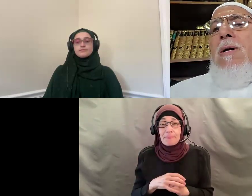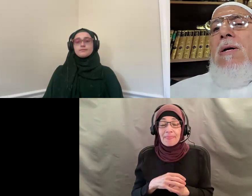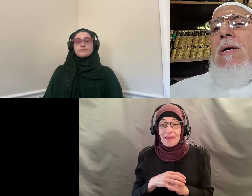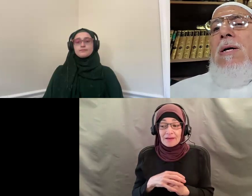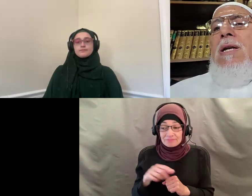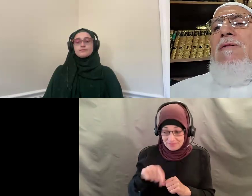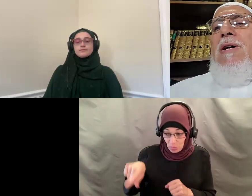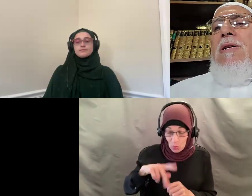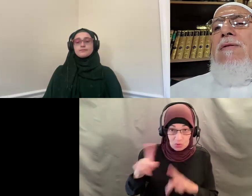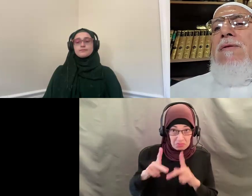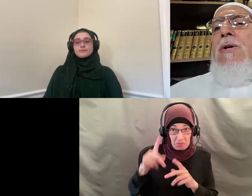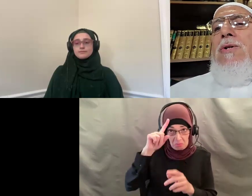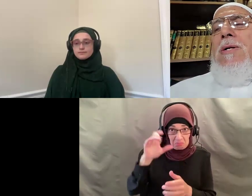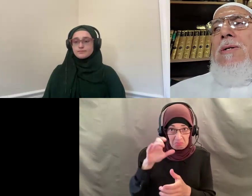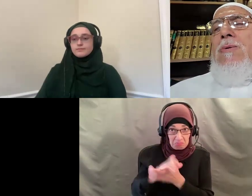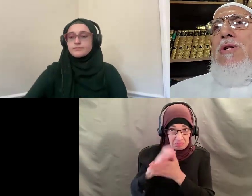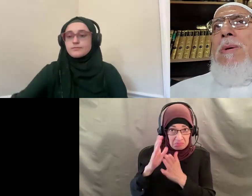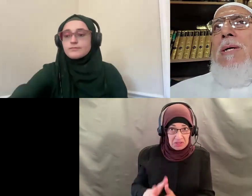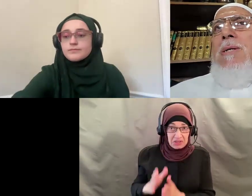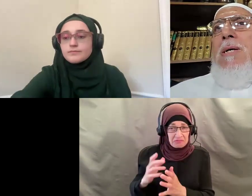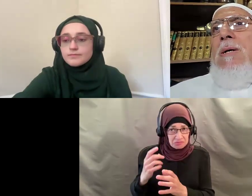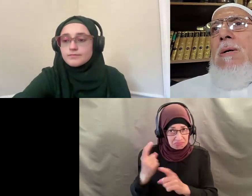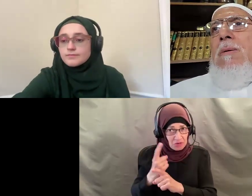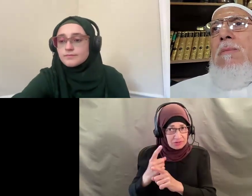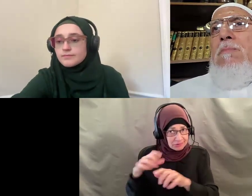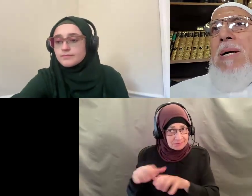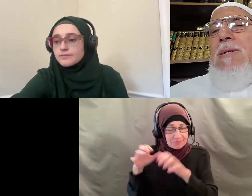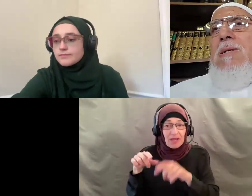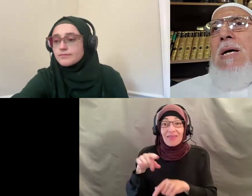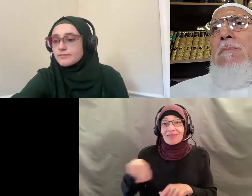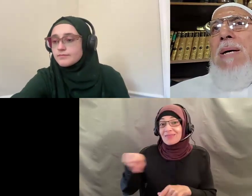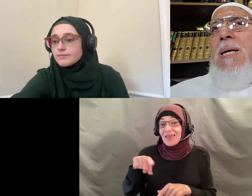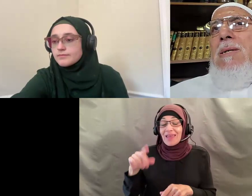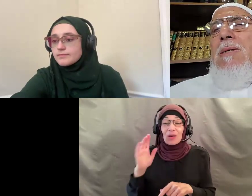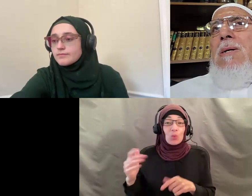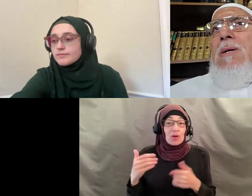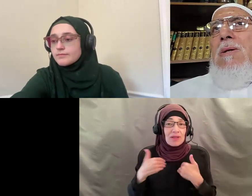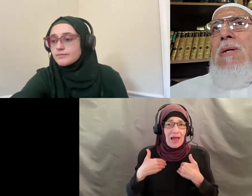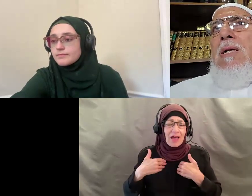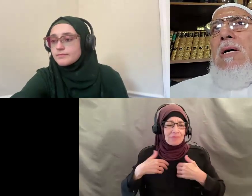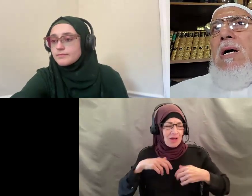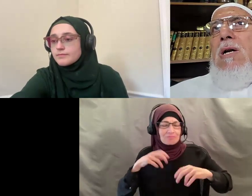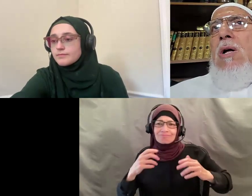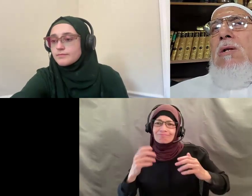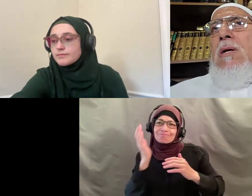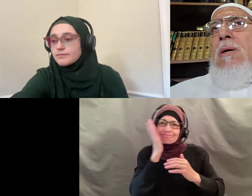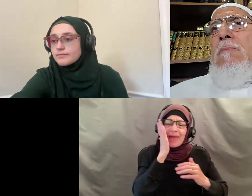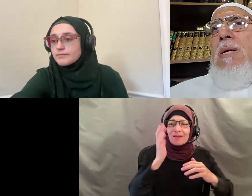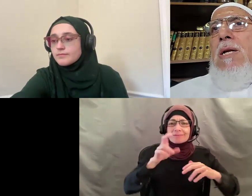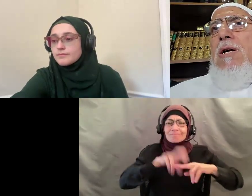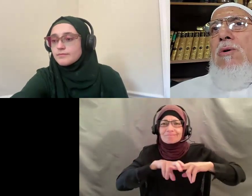have elevated furnishings, which means beds and beddings that are